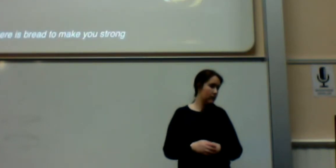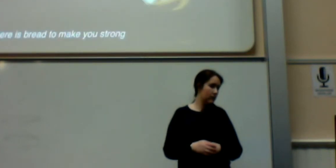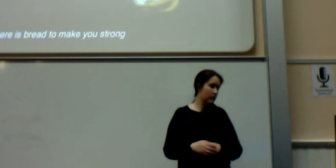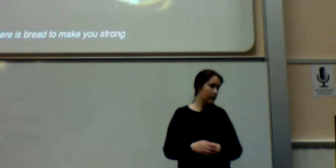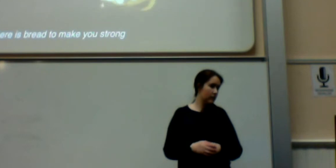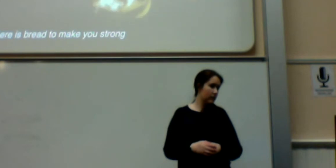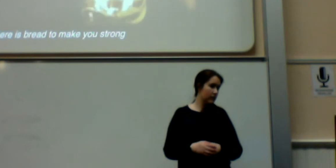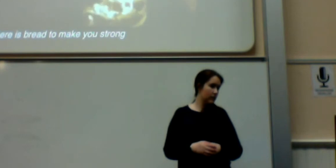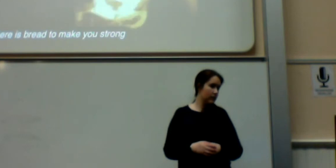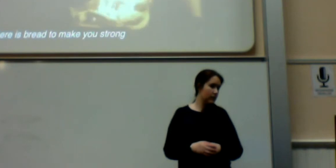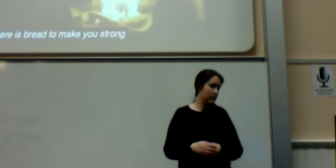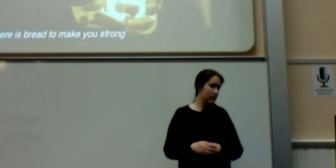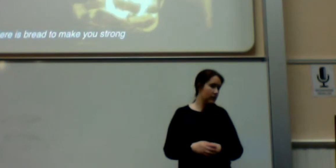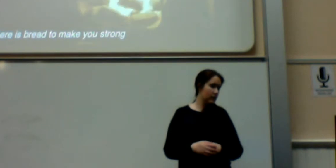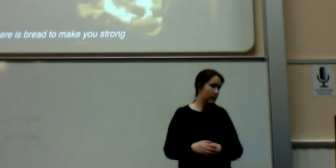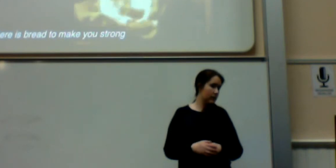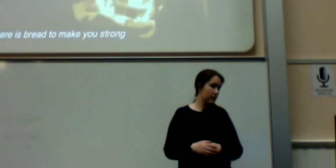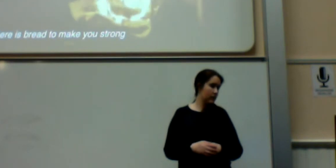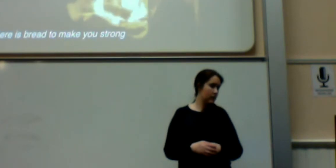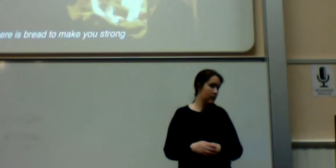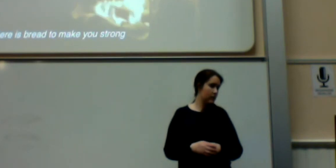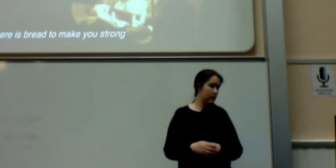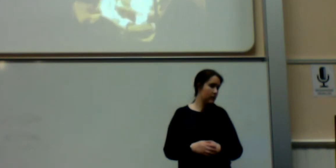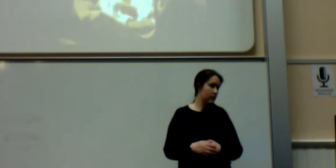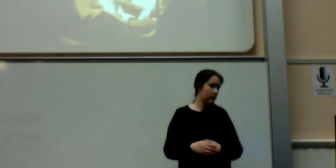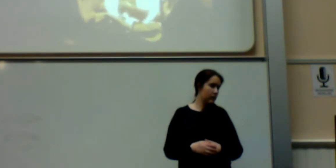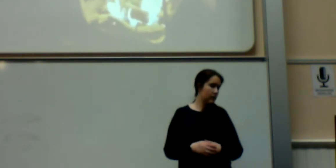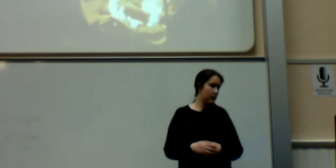There is bread to make you strong.